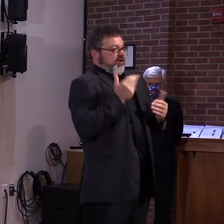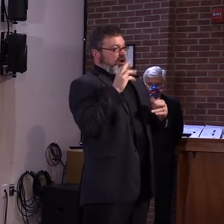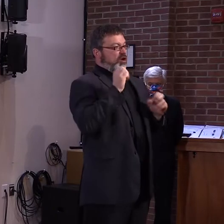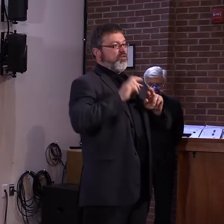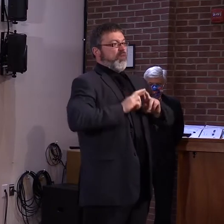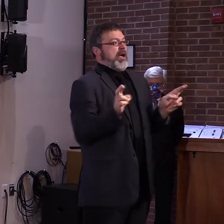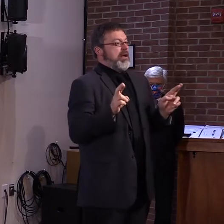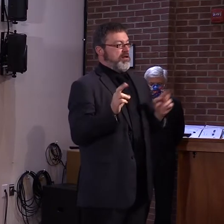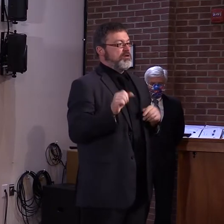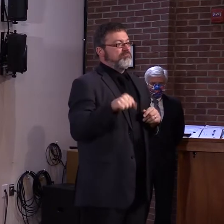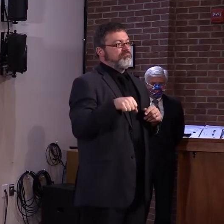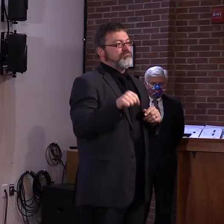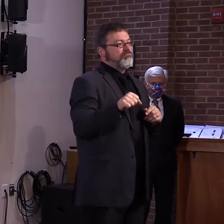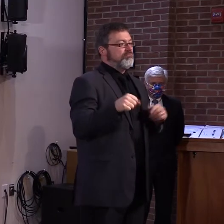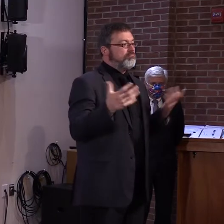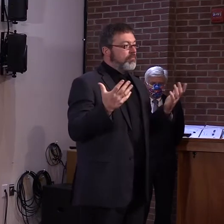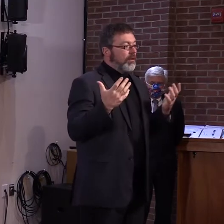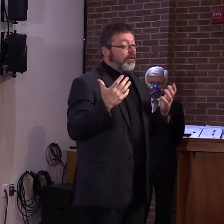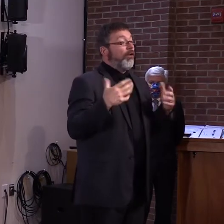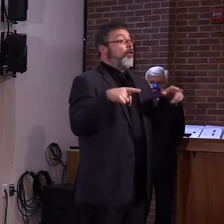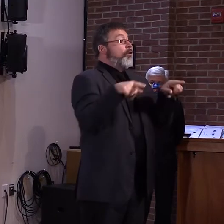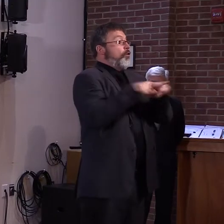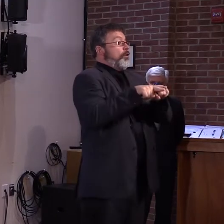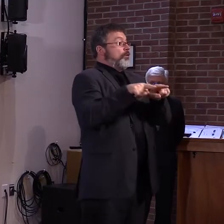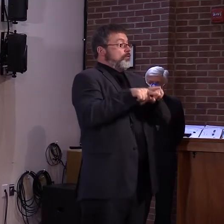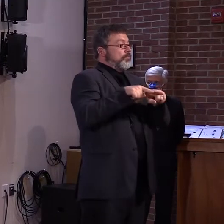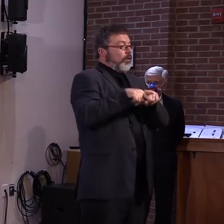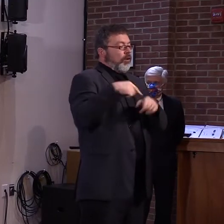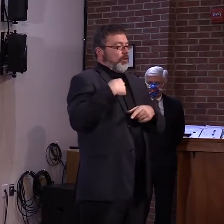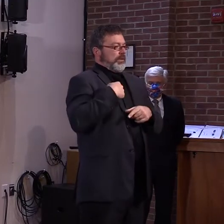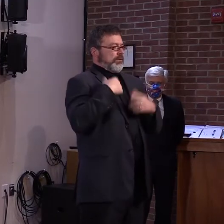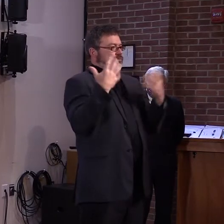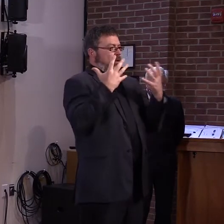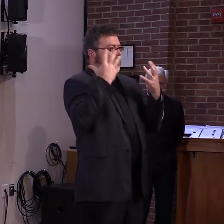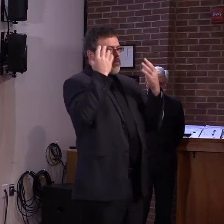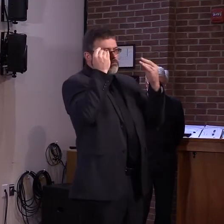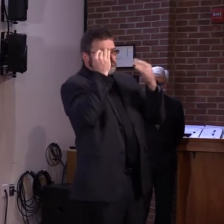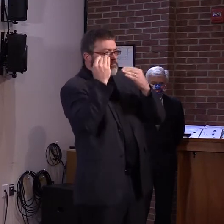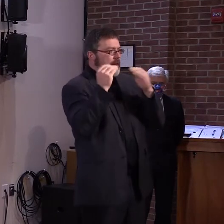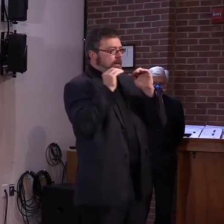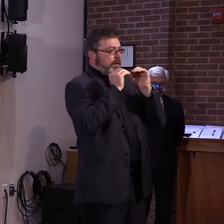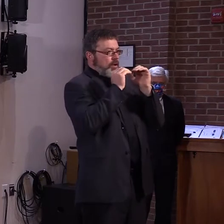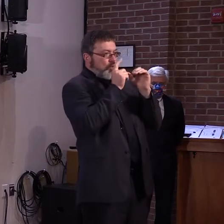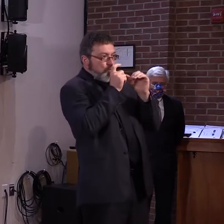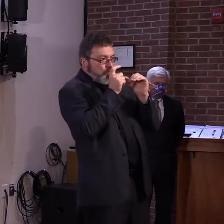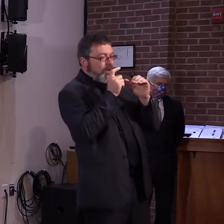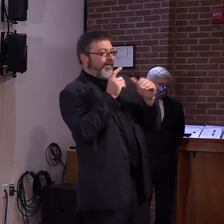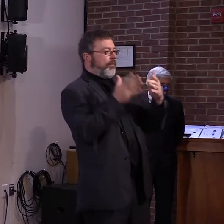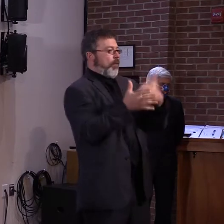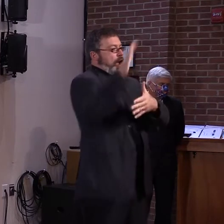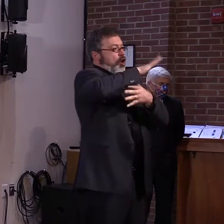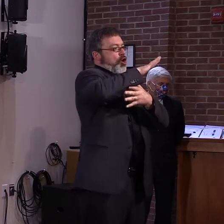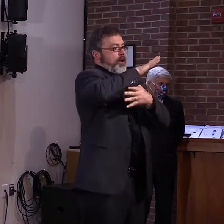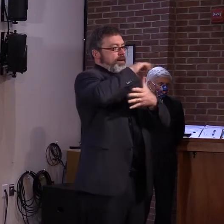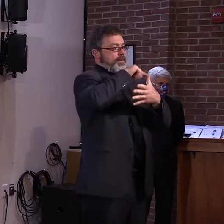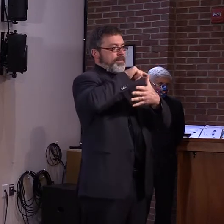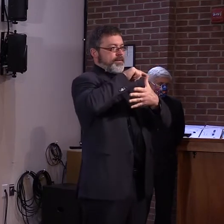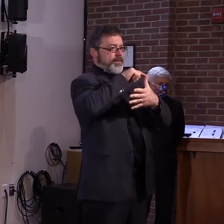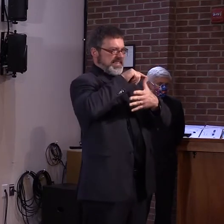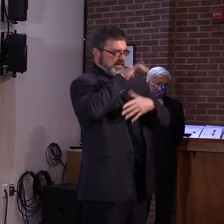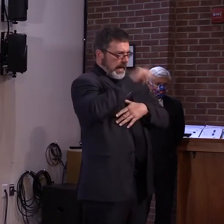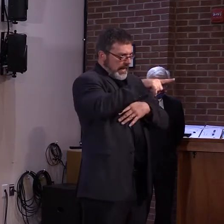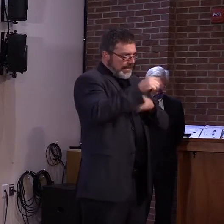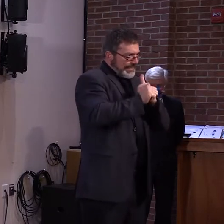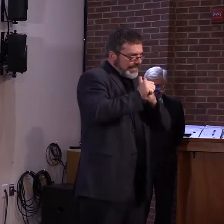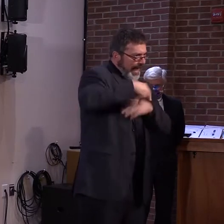like identifying the key priority populations for what we anticipate will happen is that the